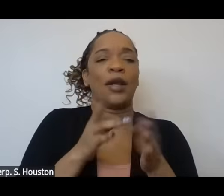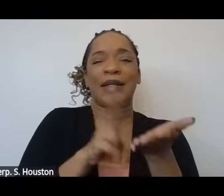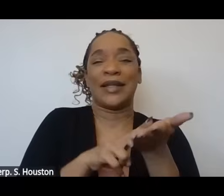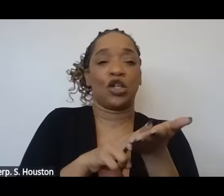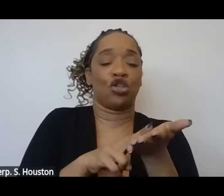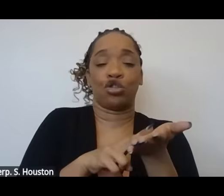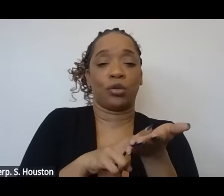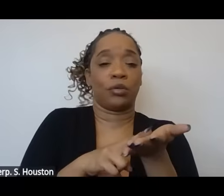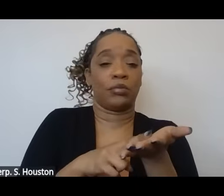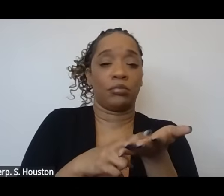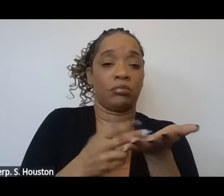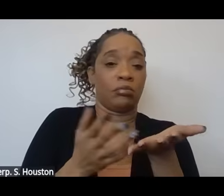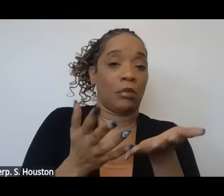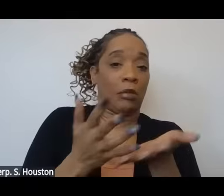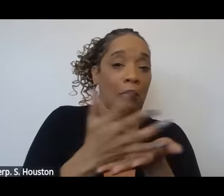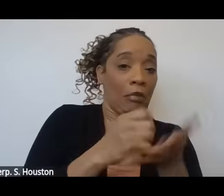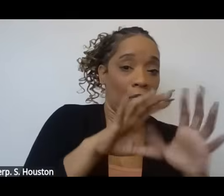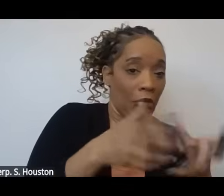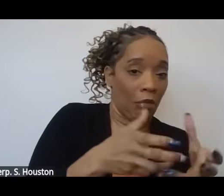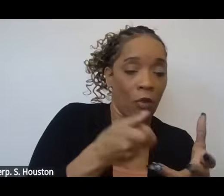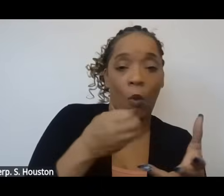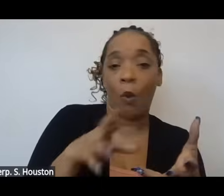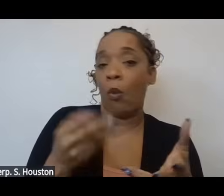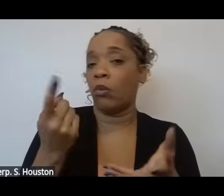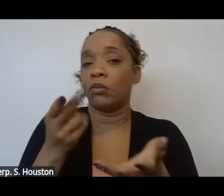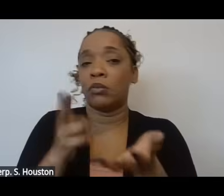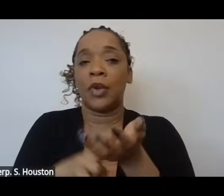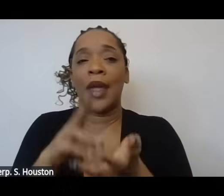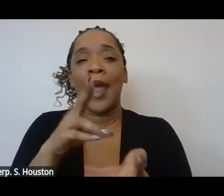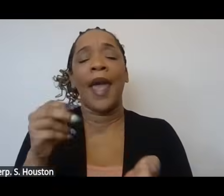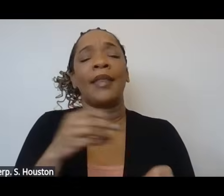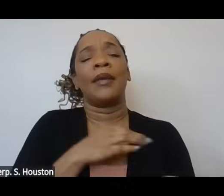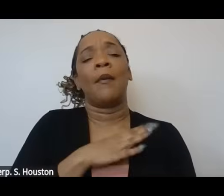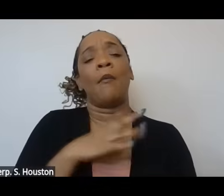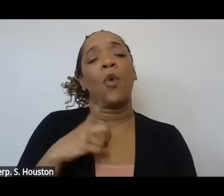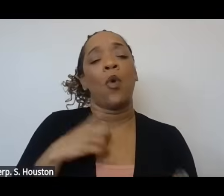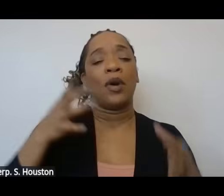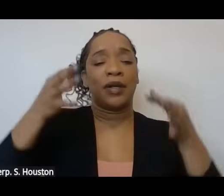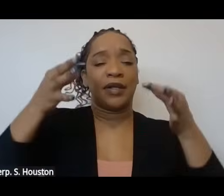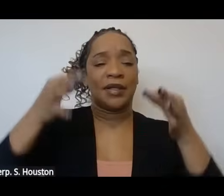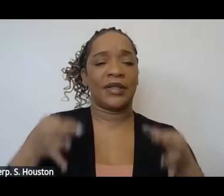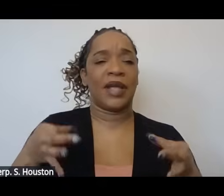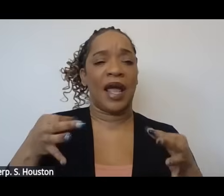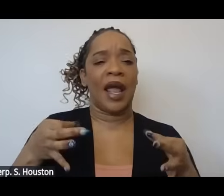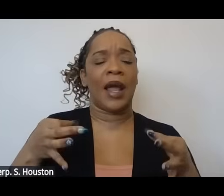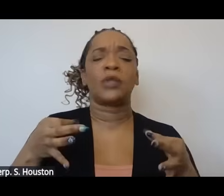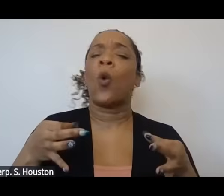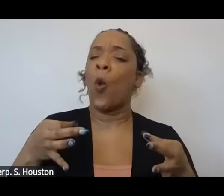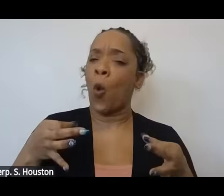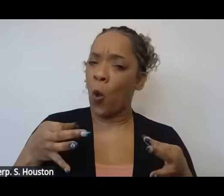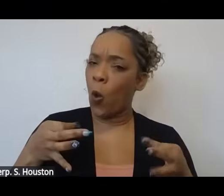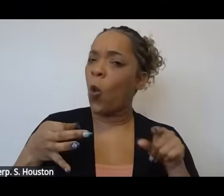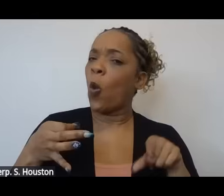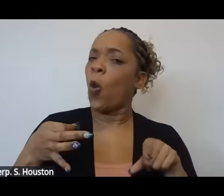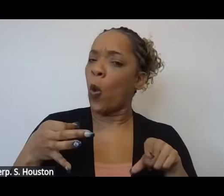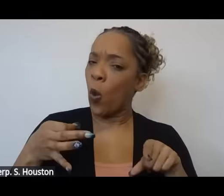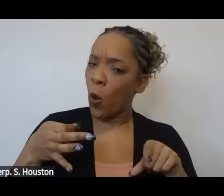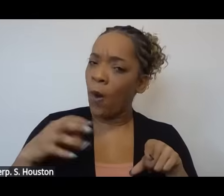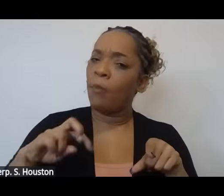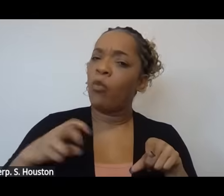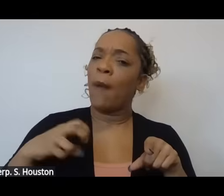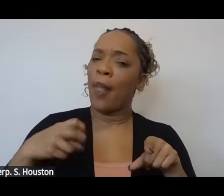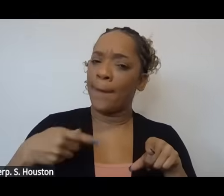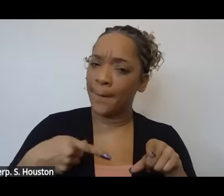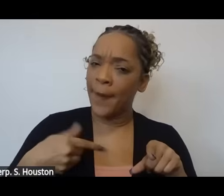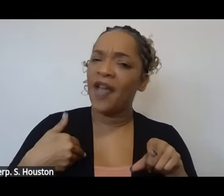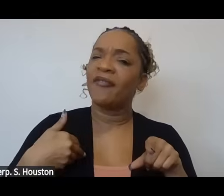signature, and the decision of the board is, you know what, there's merit here. There's something to it. We think that